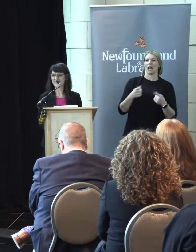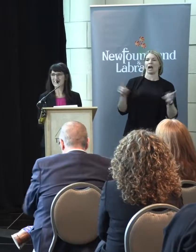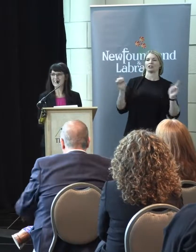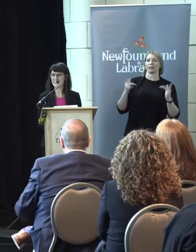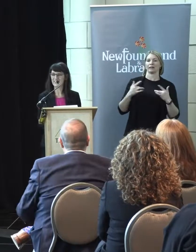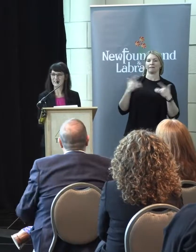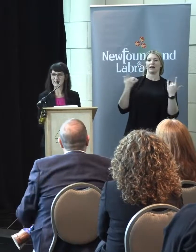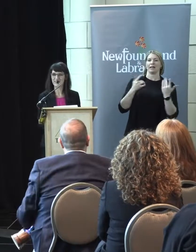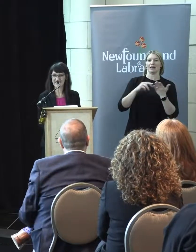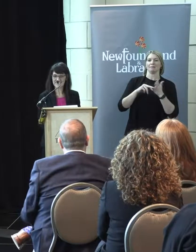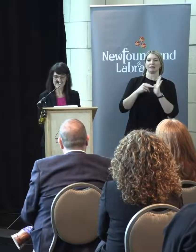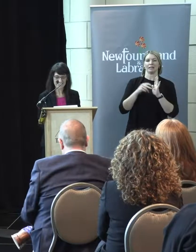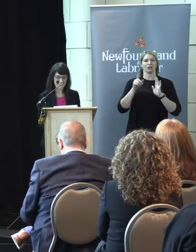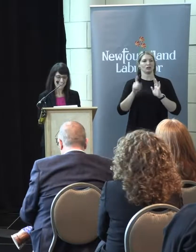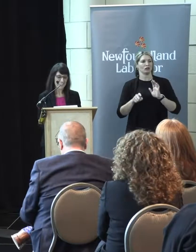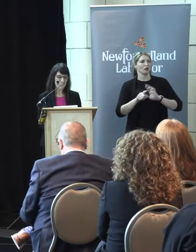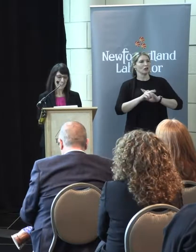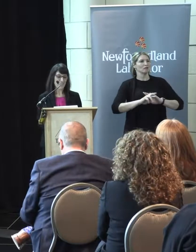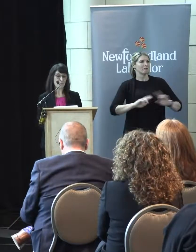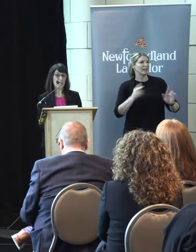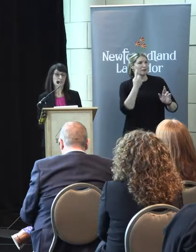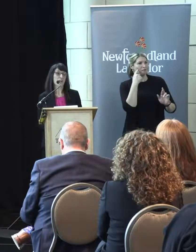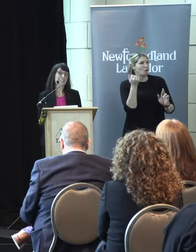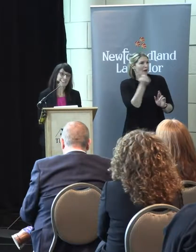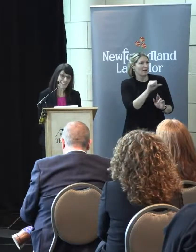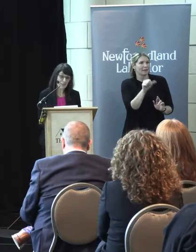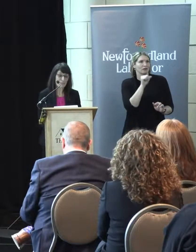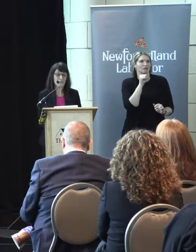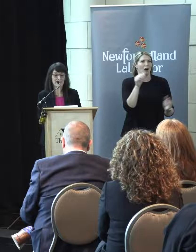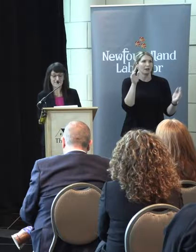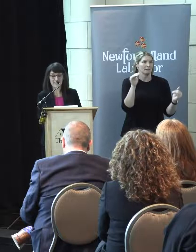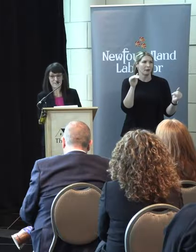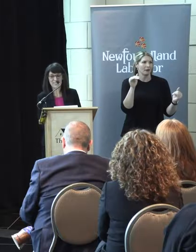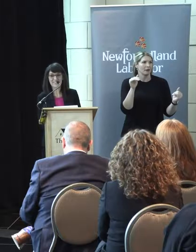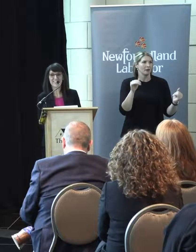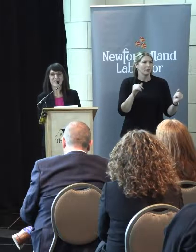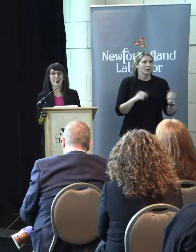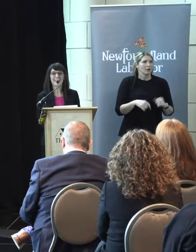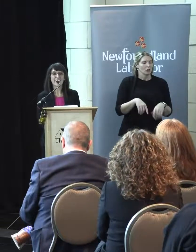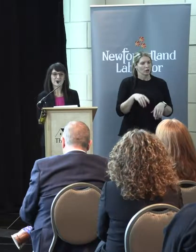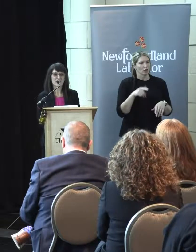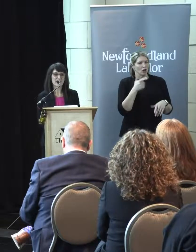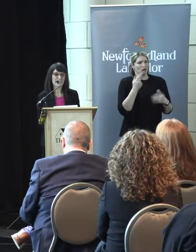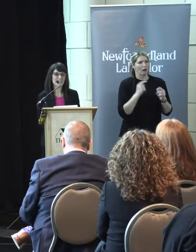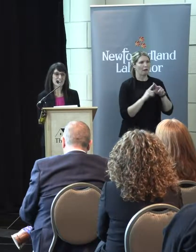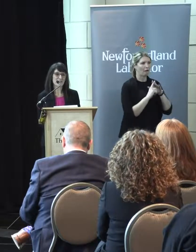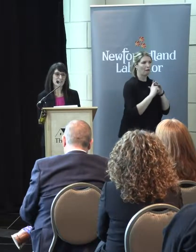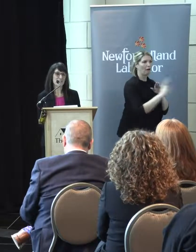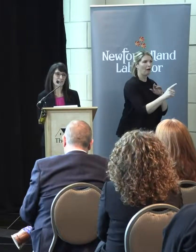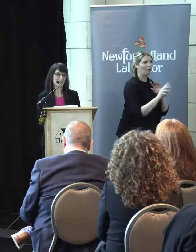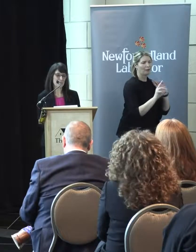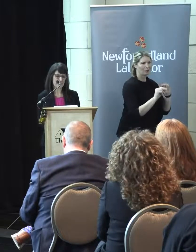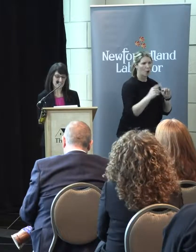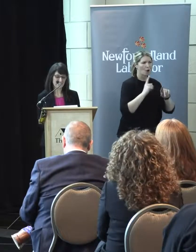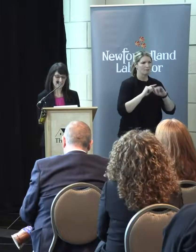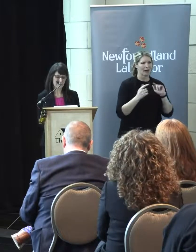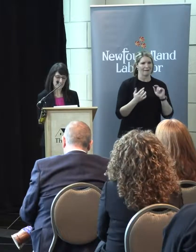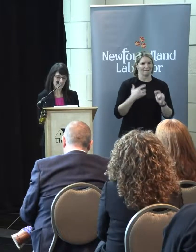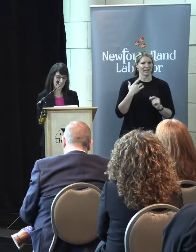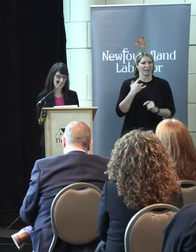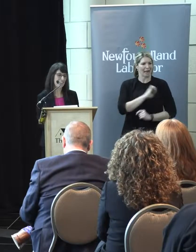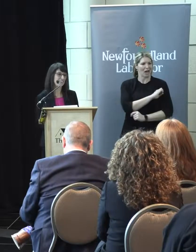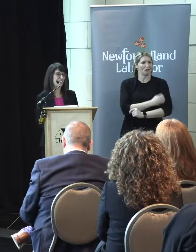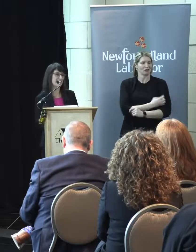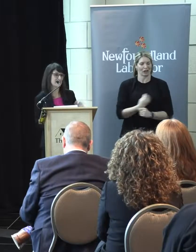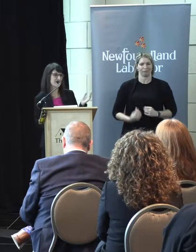everyone on the edge of their seats, not trying to get out, but with excitement. So thank you so much for everybody for